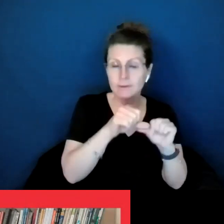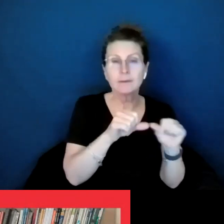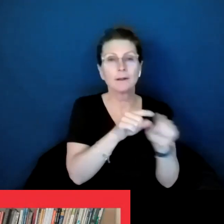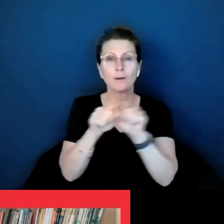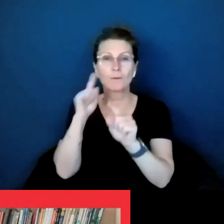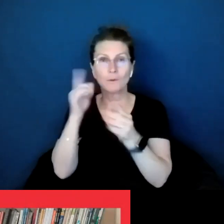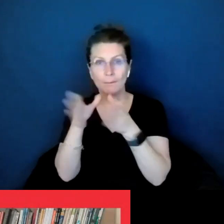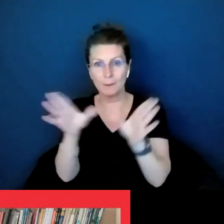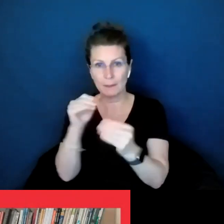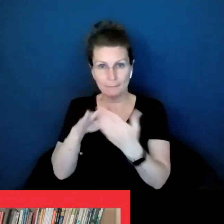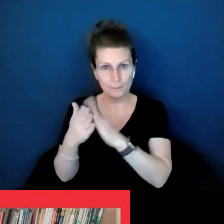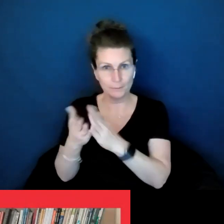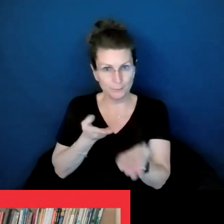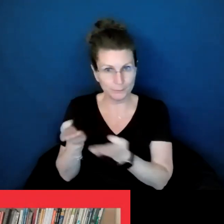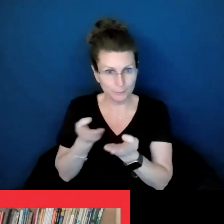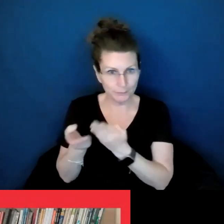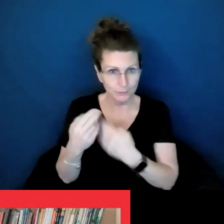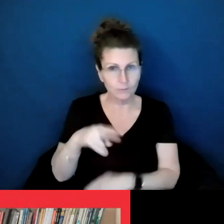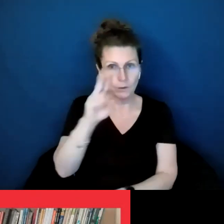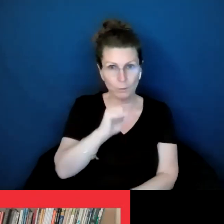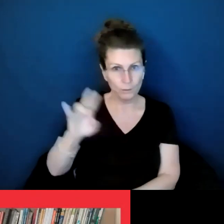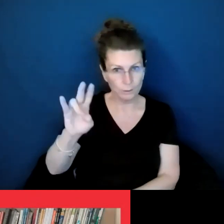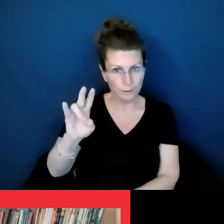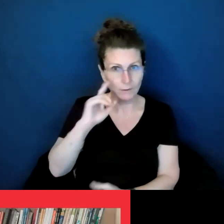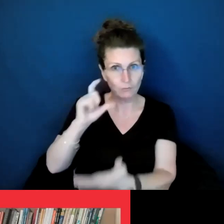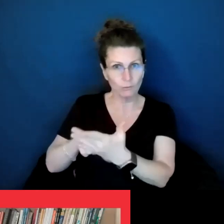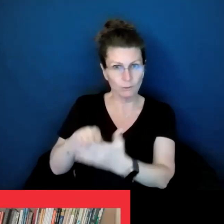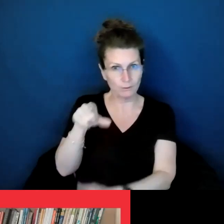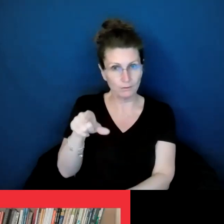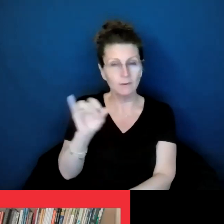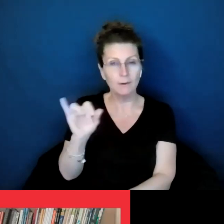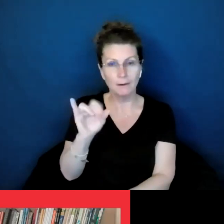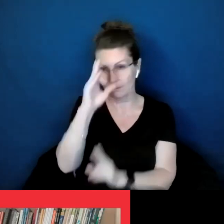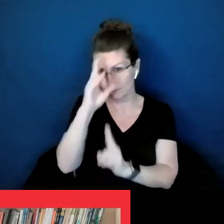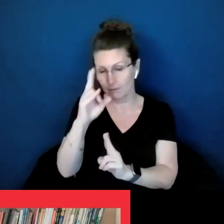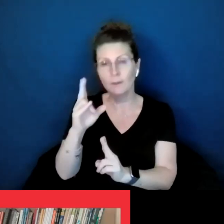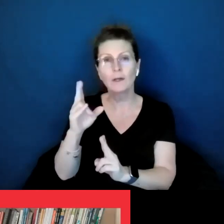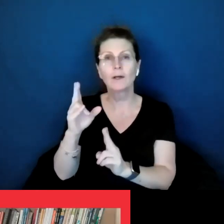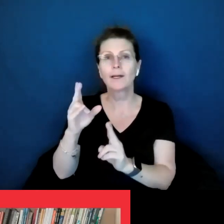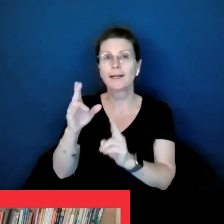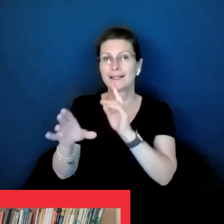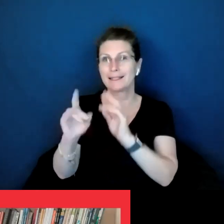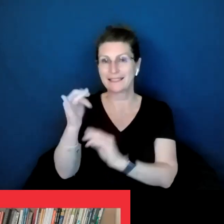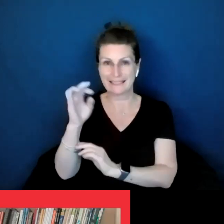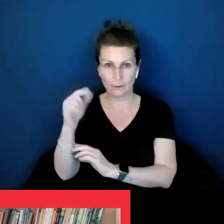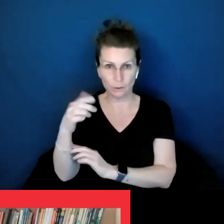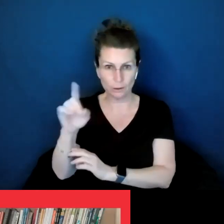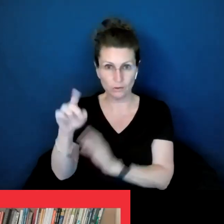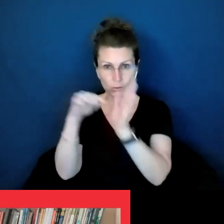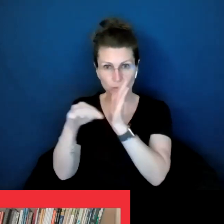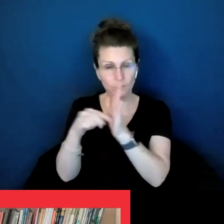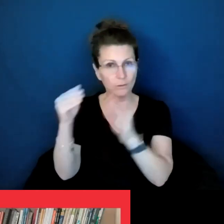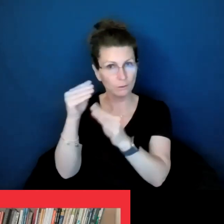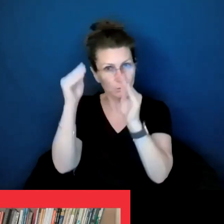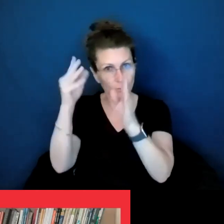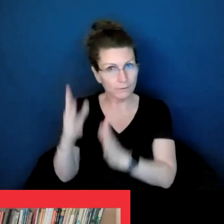service. In 2007, she was recognized as a distinguished research professor. Deborah is a